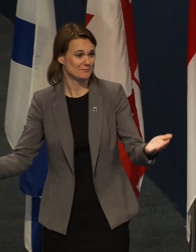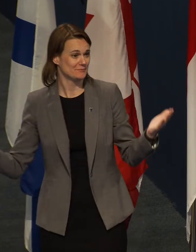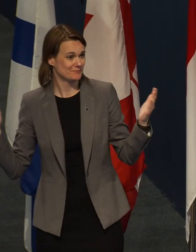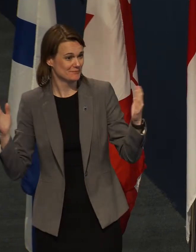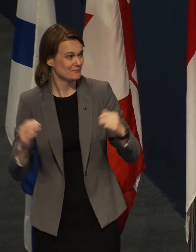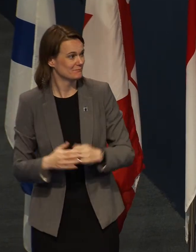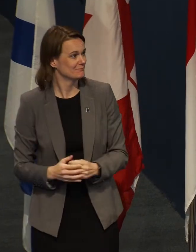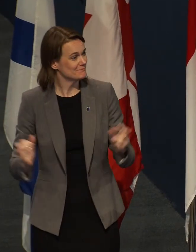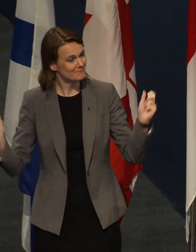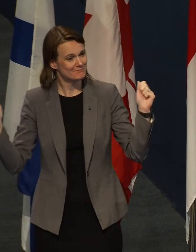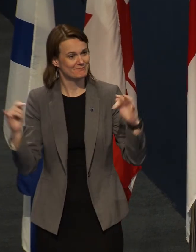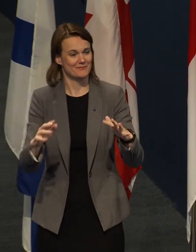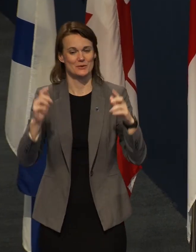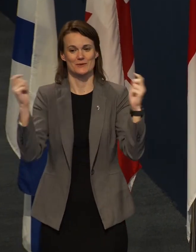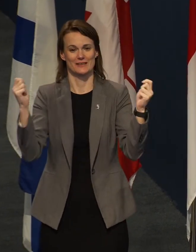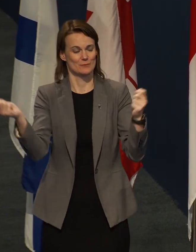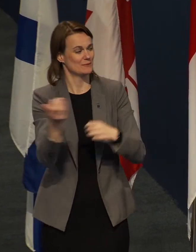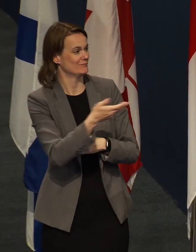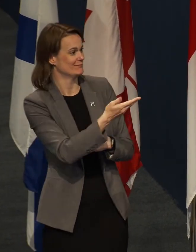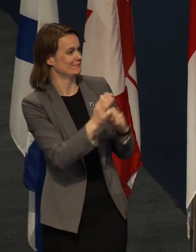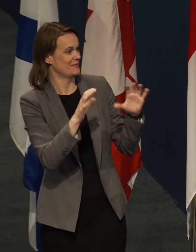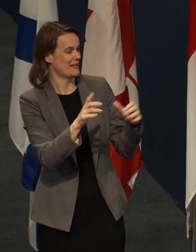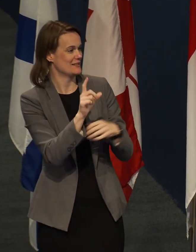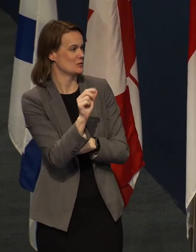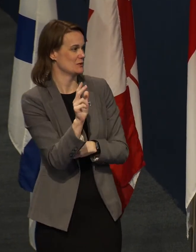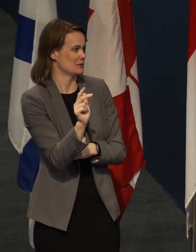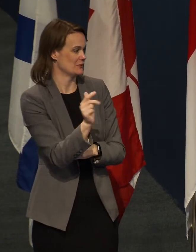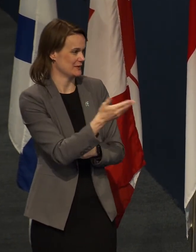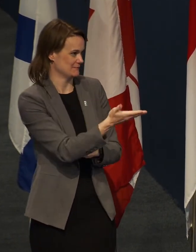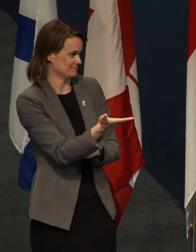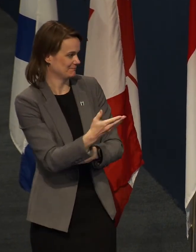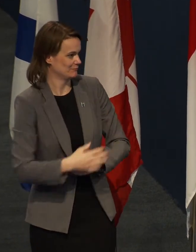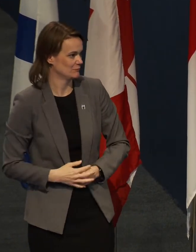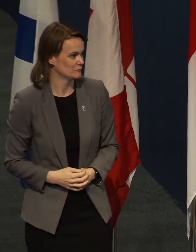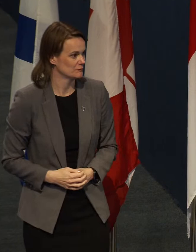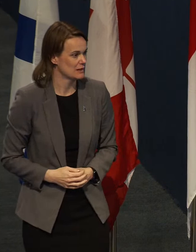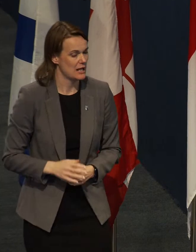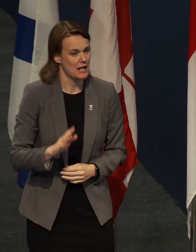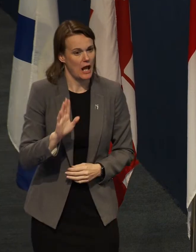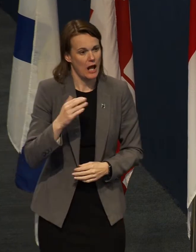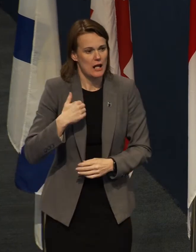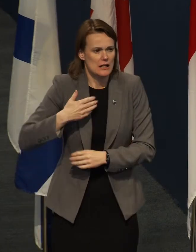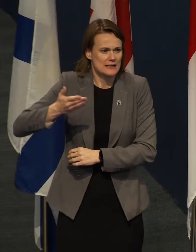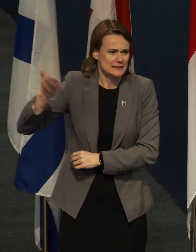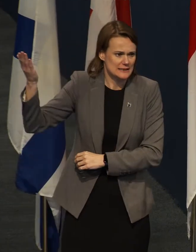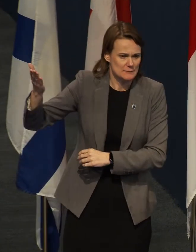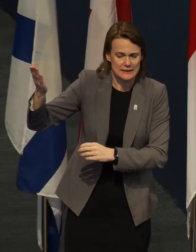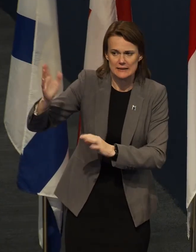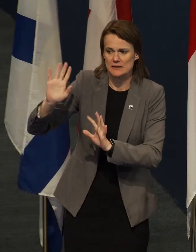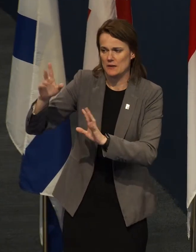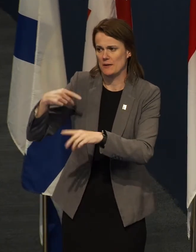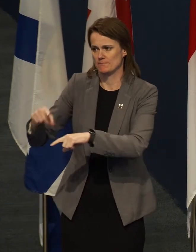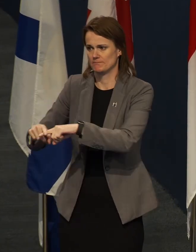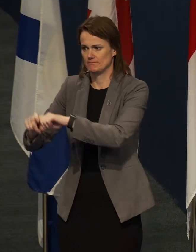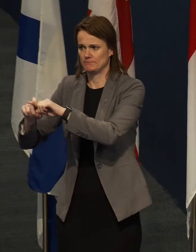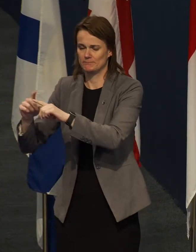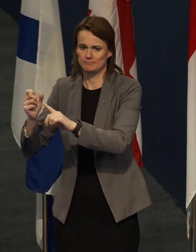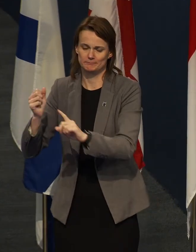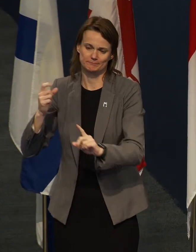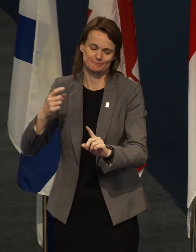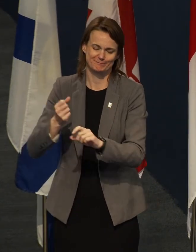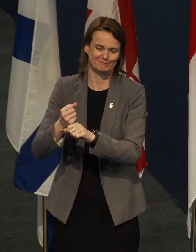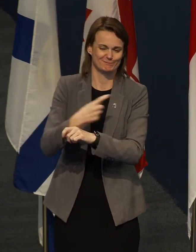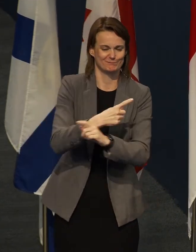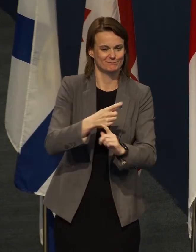come together to celebrate the class of 2023. Before I start, I do want to go off script just for a moment